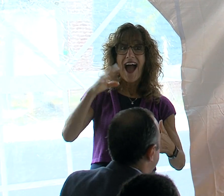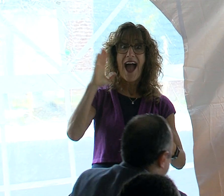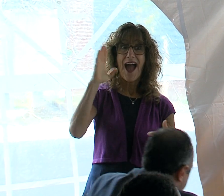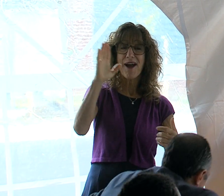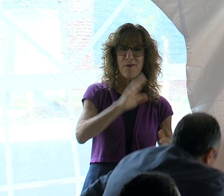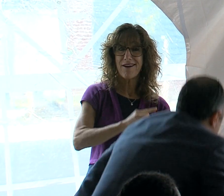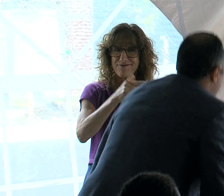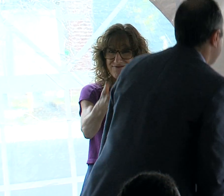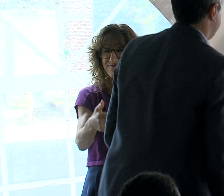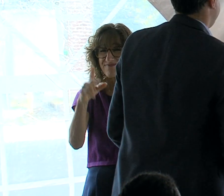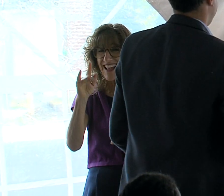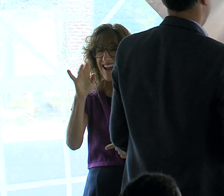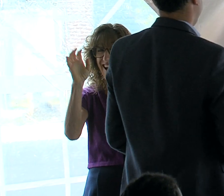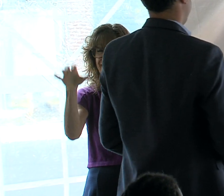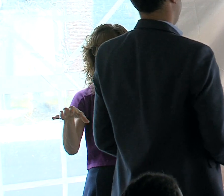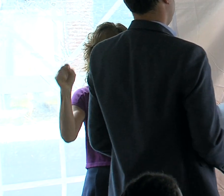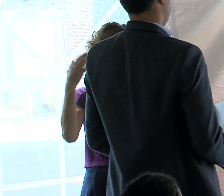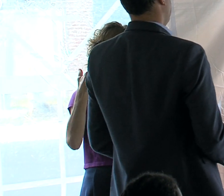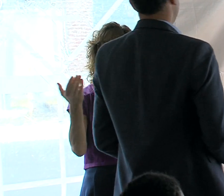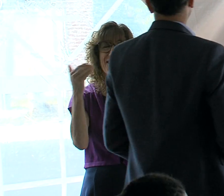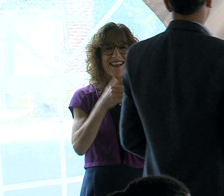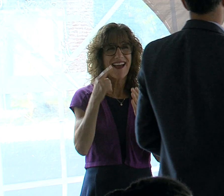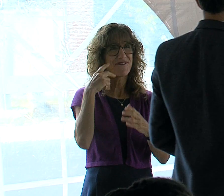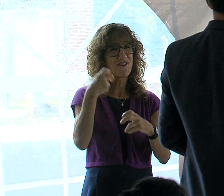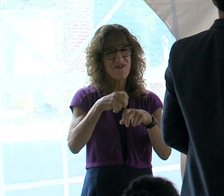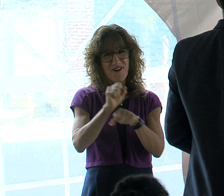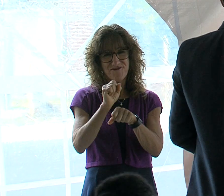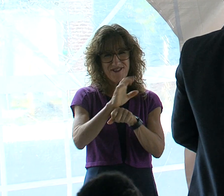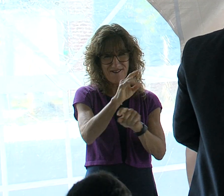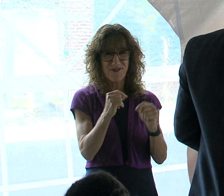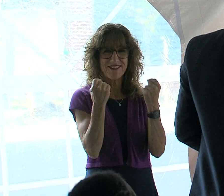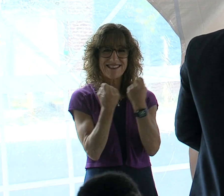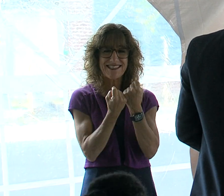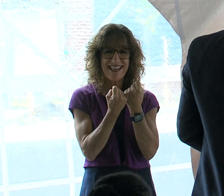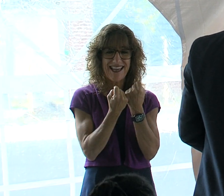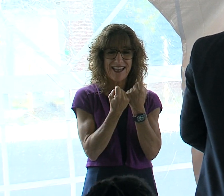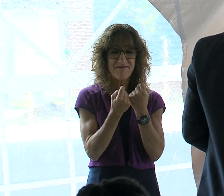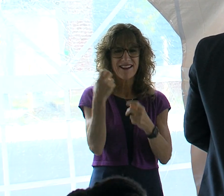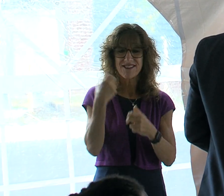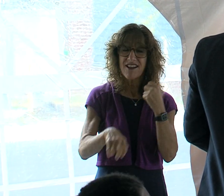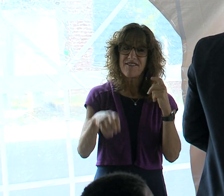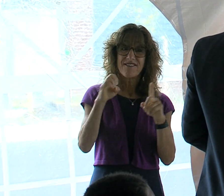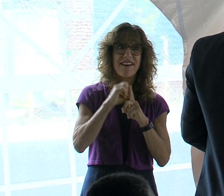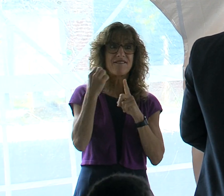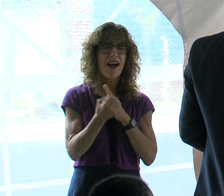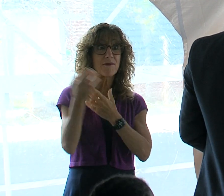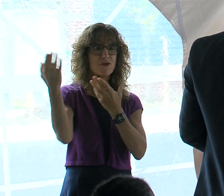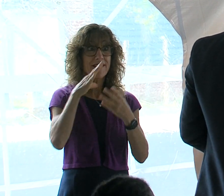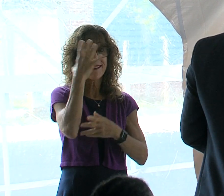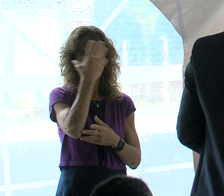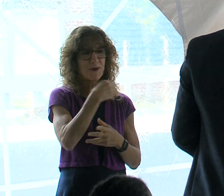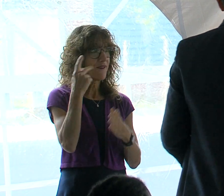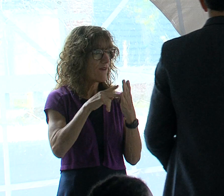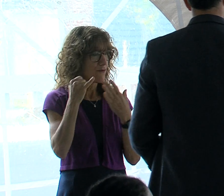hand it back to Kyle. And Kyle, again, thank you so much for the hard work of your team in a difficult environment to bring this beautiful